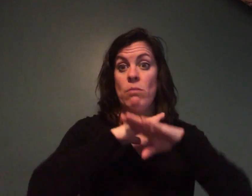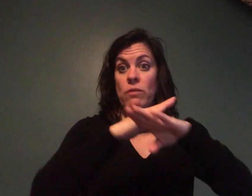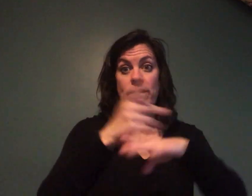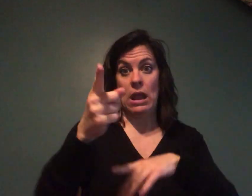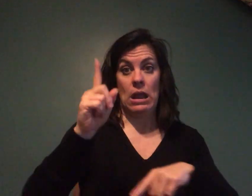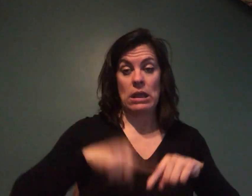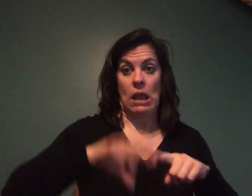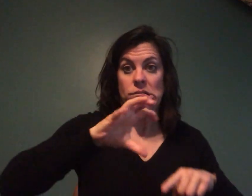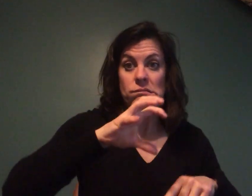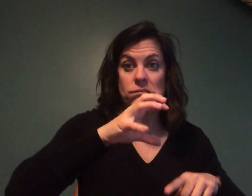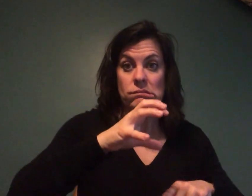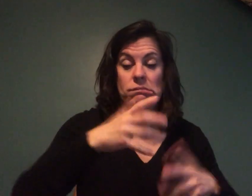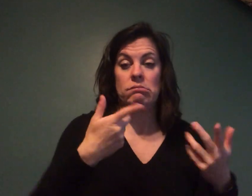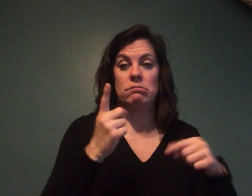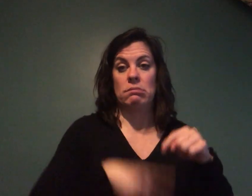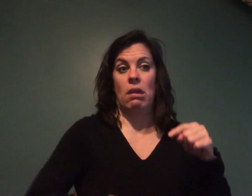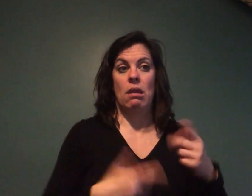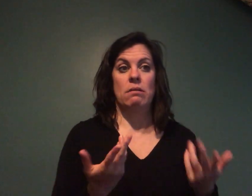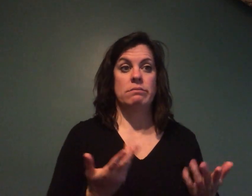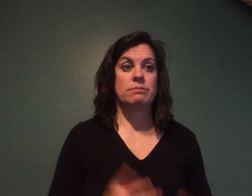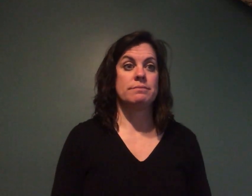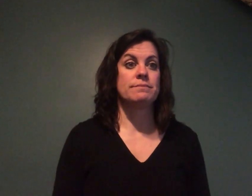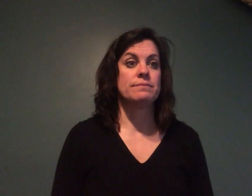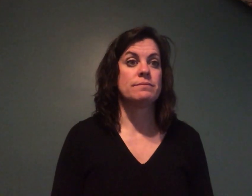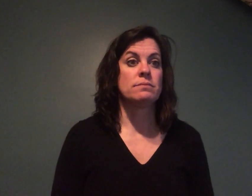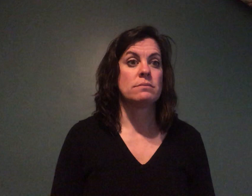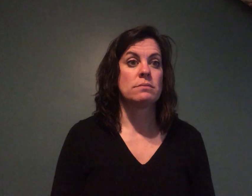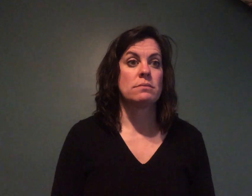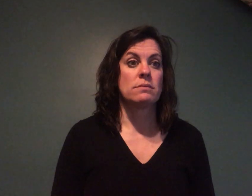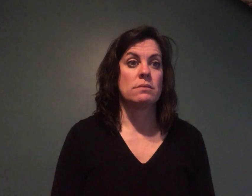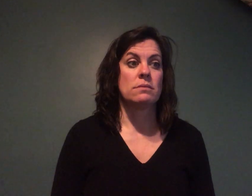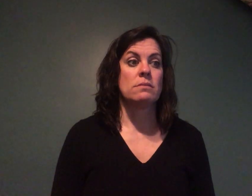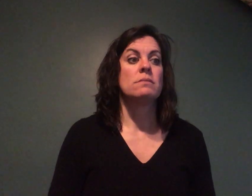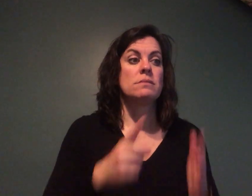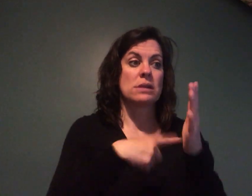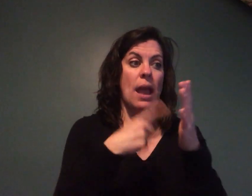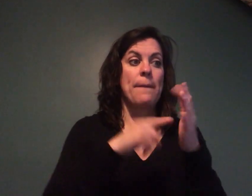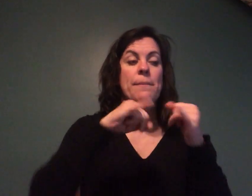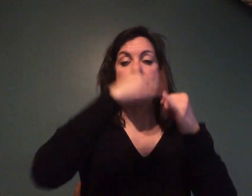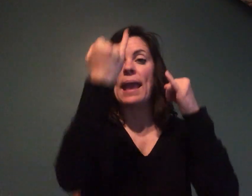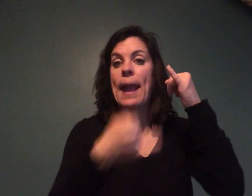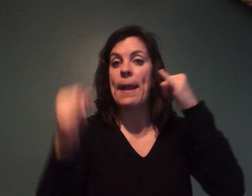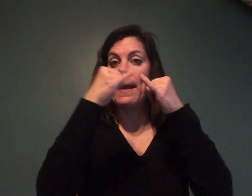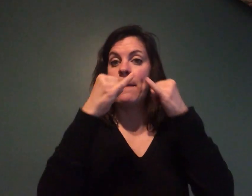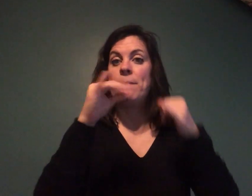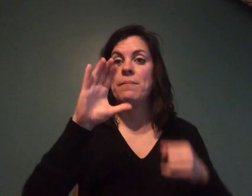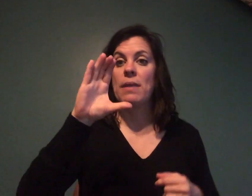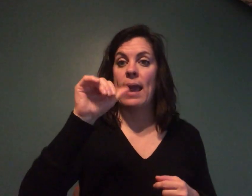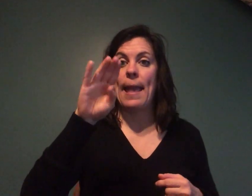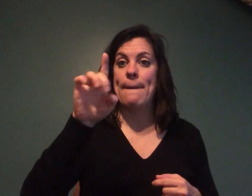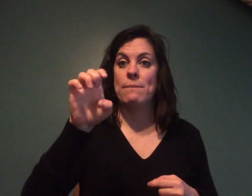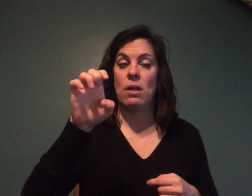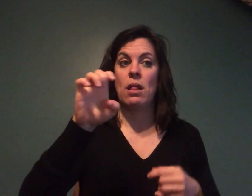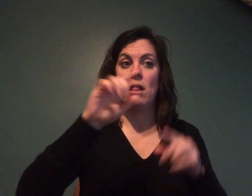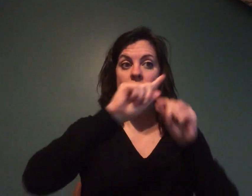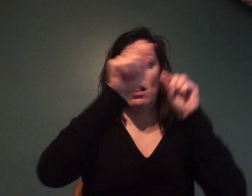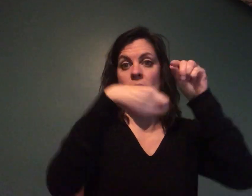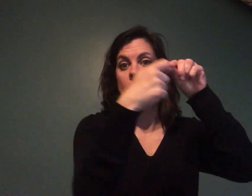cable. So lockout, tagout devices come in every shape and form that we might need